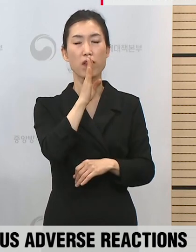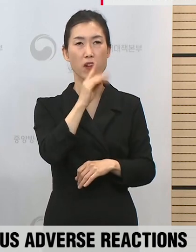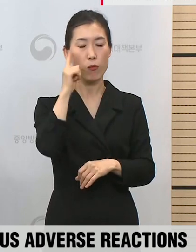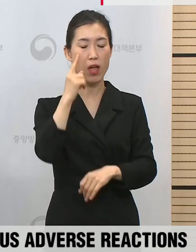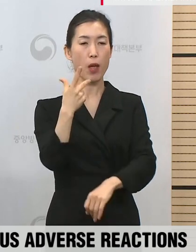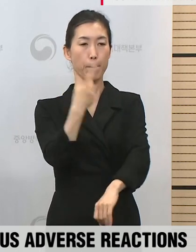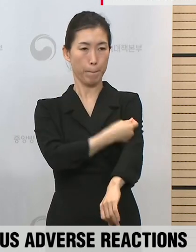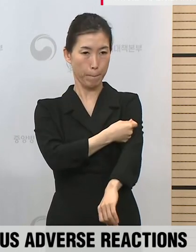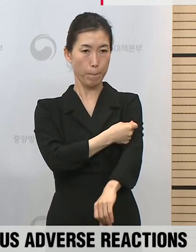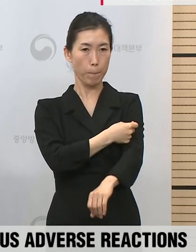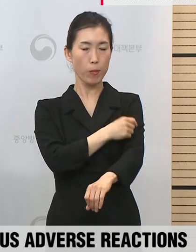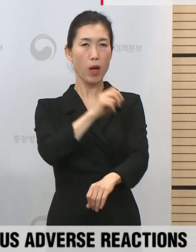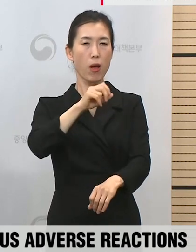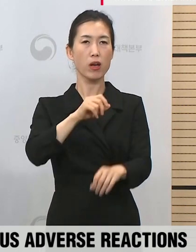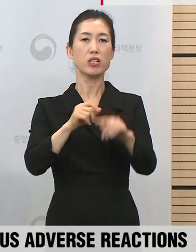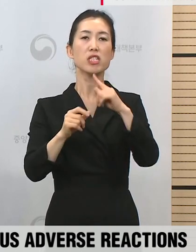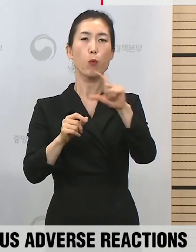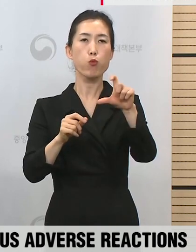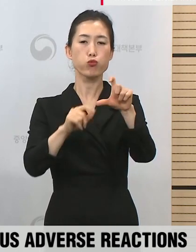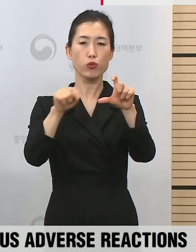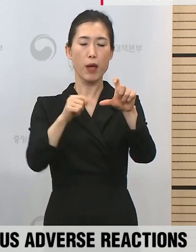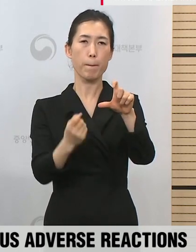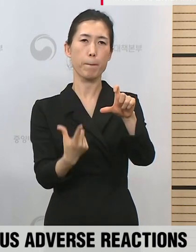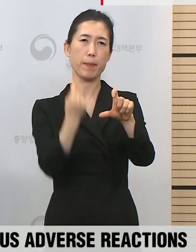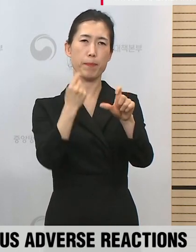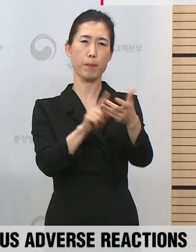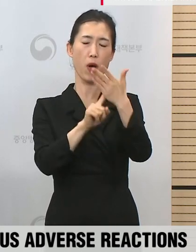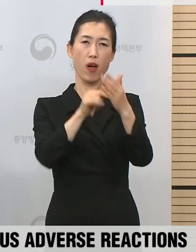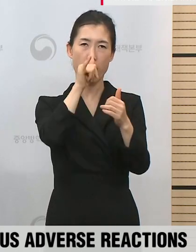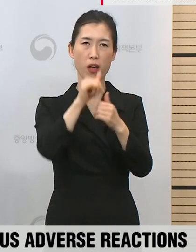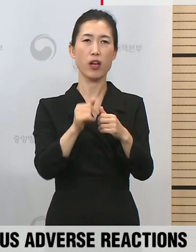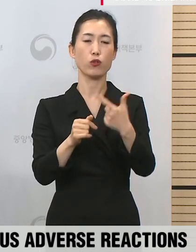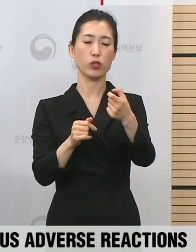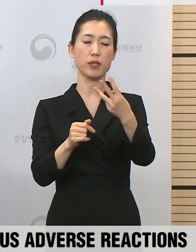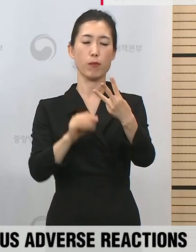symptoms, and it took about 15 minutes, about